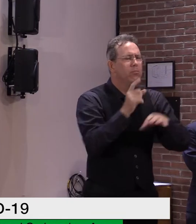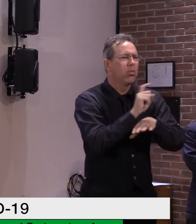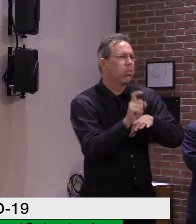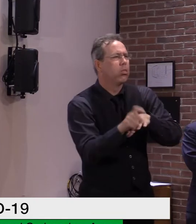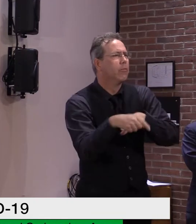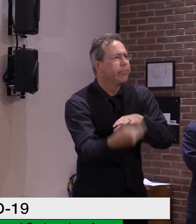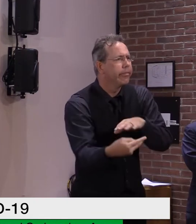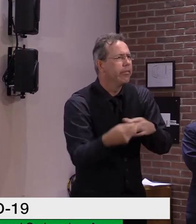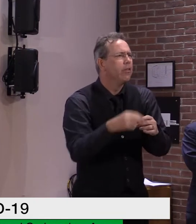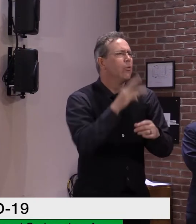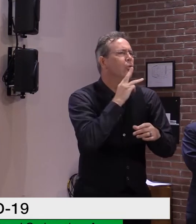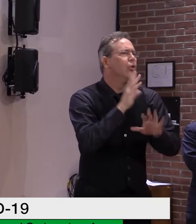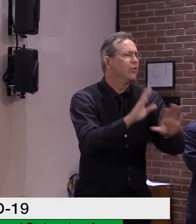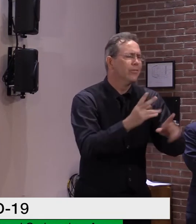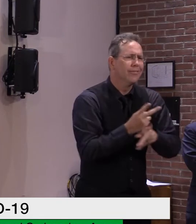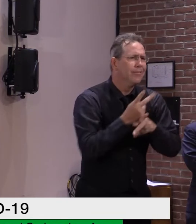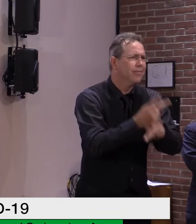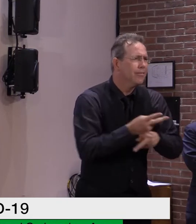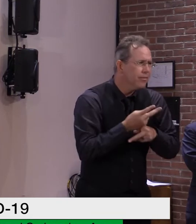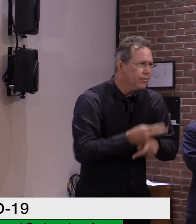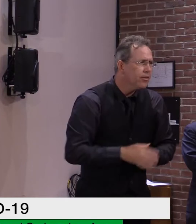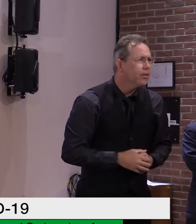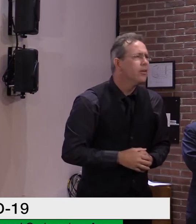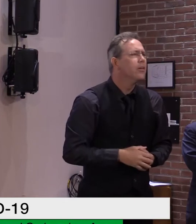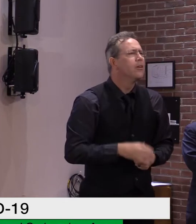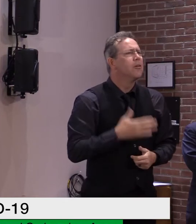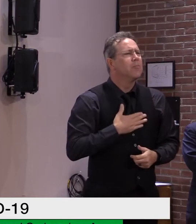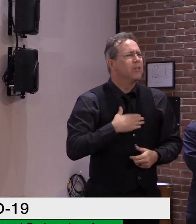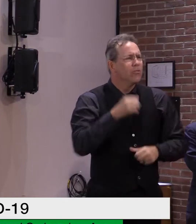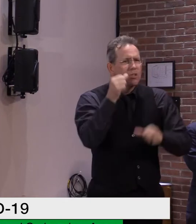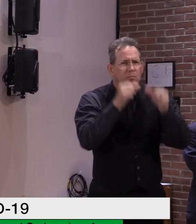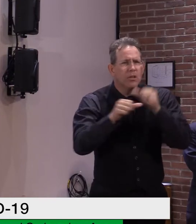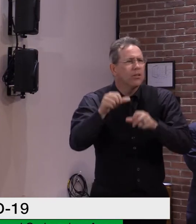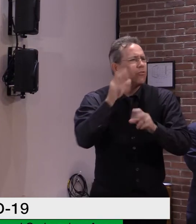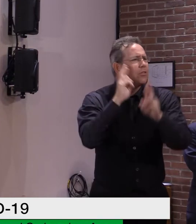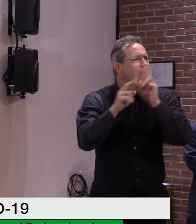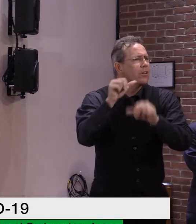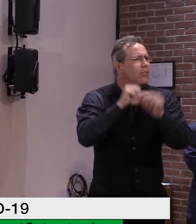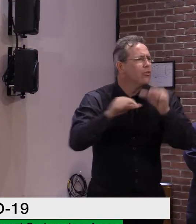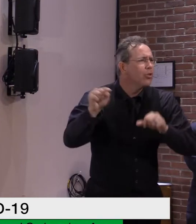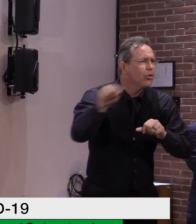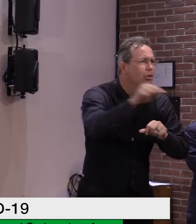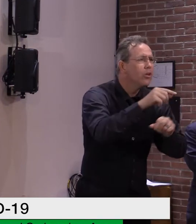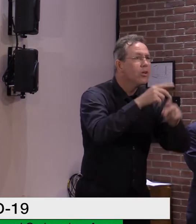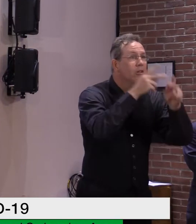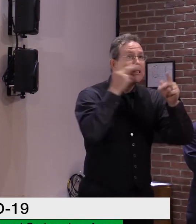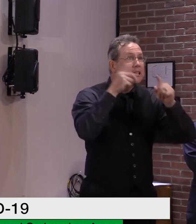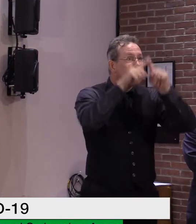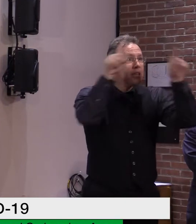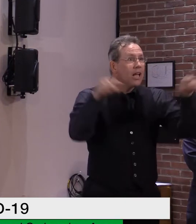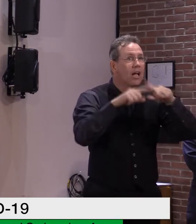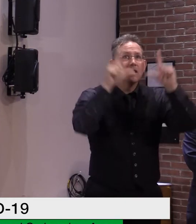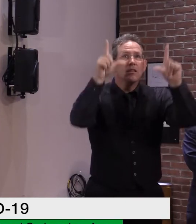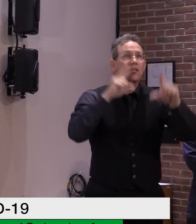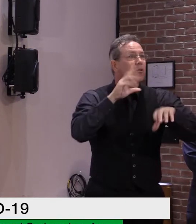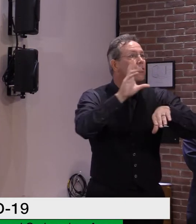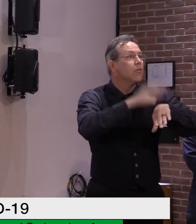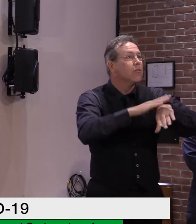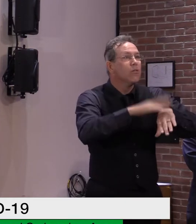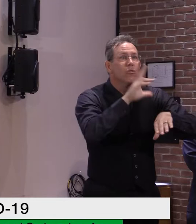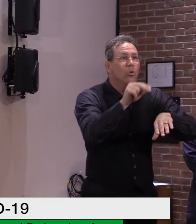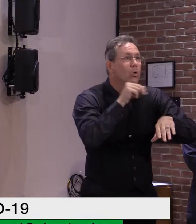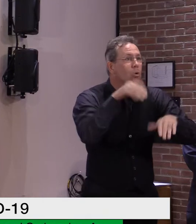finally, respect property postings. If an area is posted for no trespassing or no swimming, please be respectful of that. Those postings are there for a